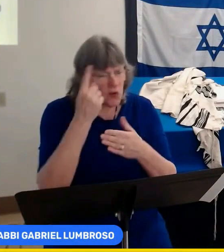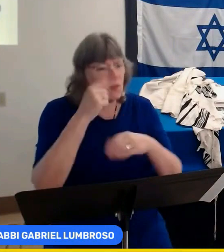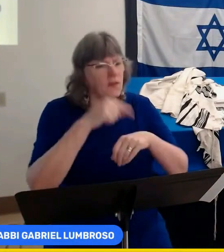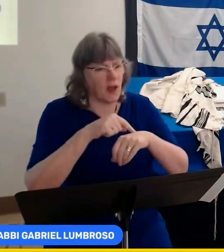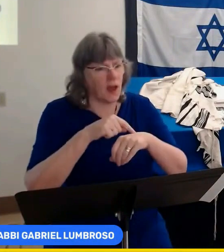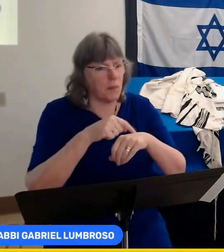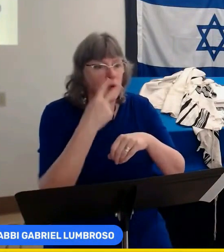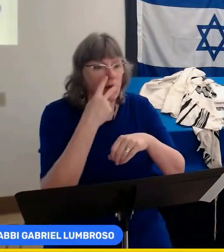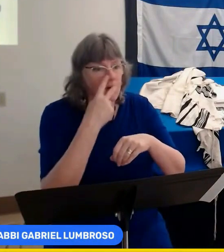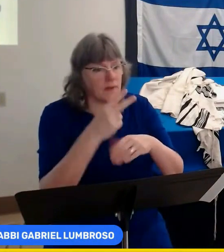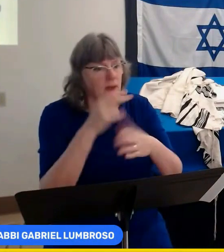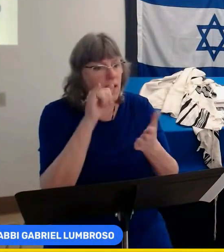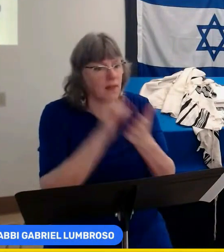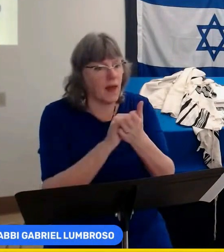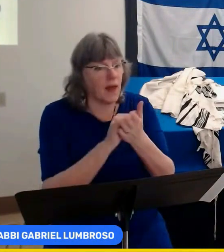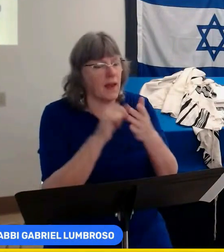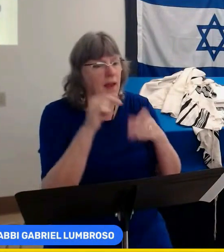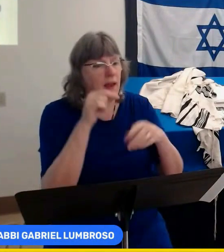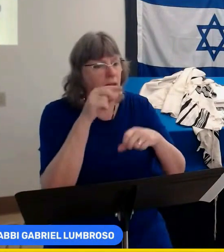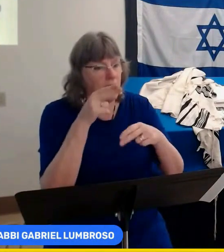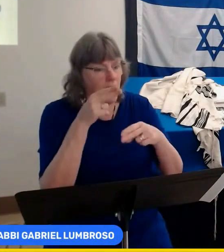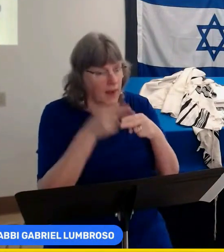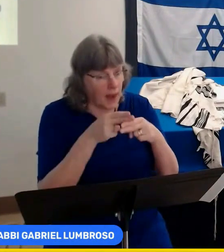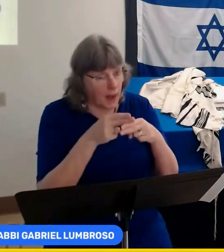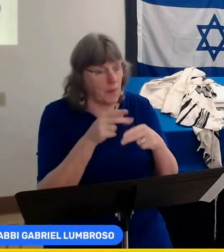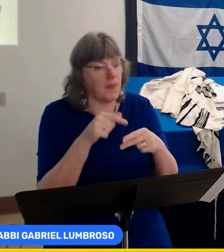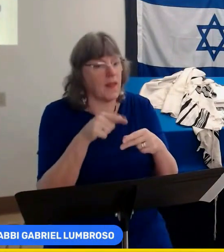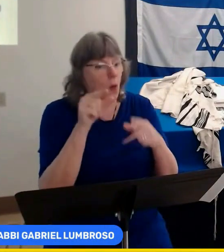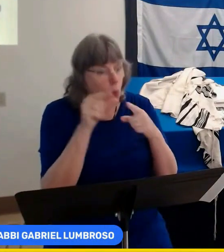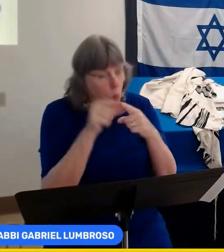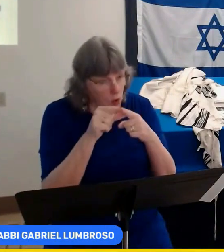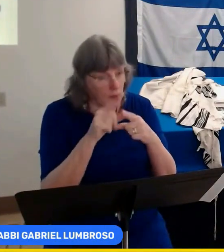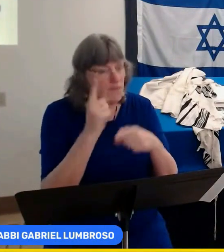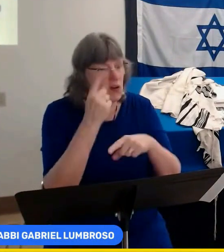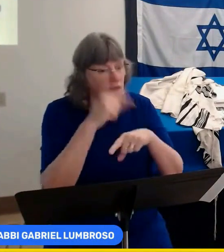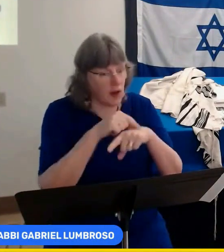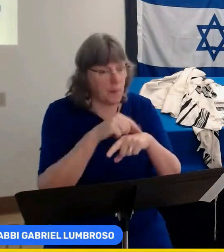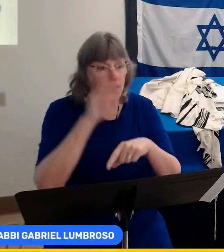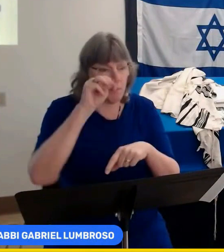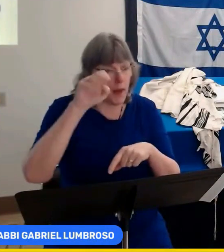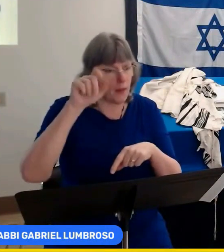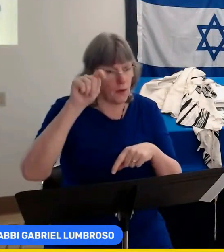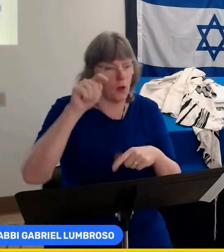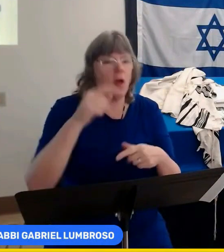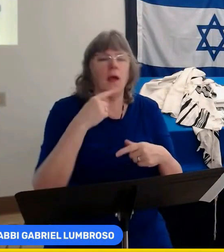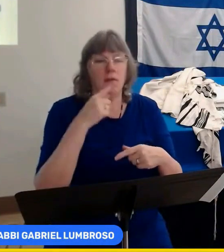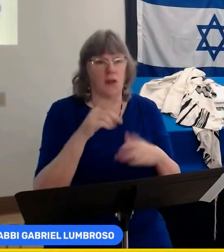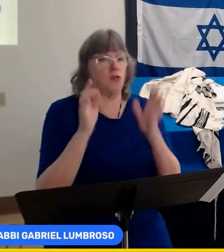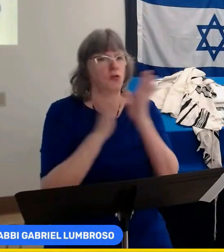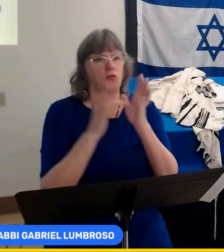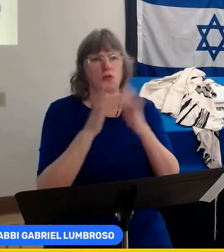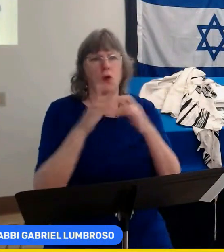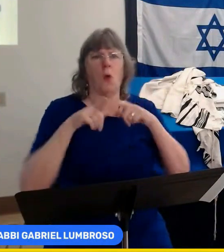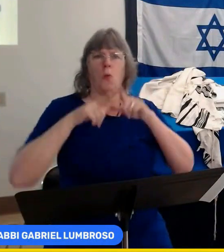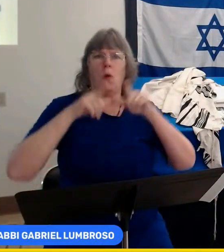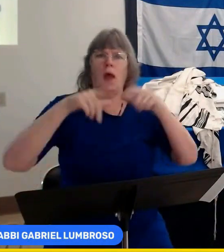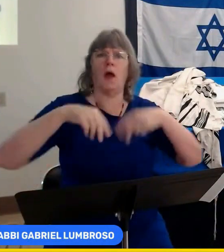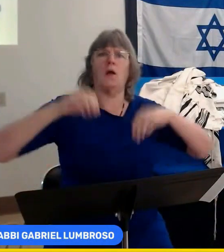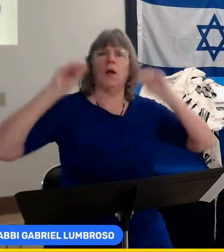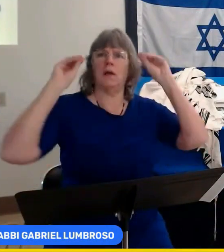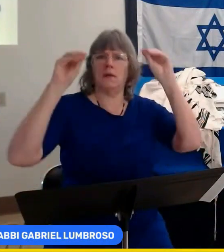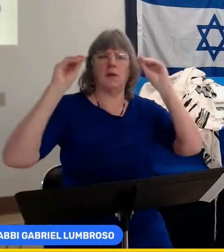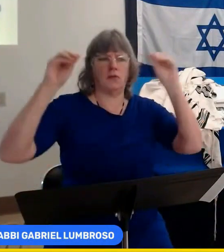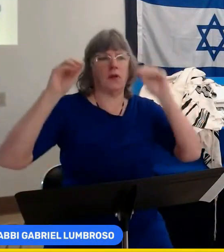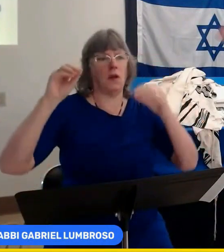Testament concept. It's like the word Passover. It appears in the New Testament, but we know what it is because it's an Old Testament concept. And the